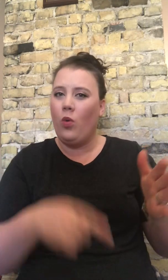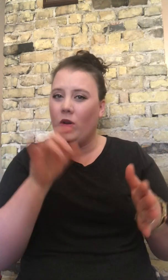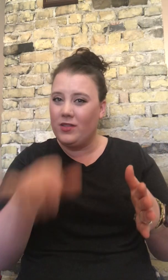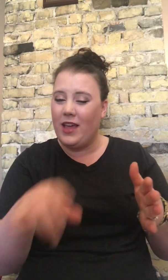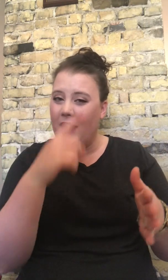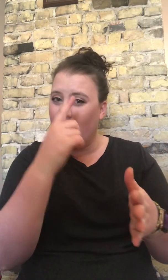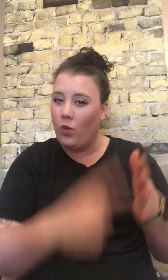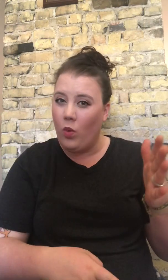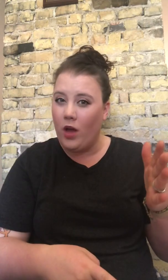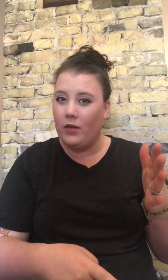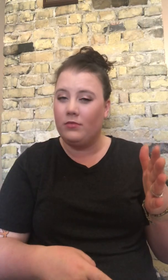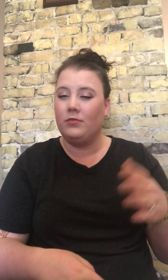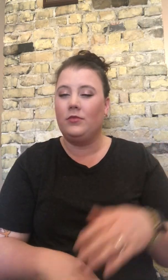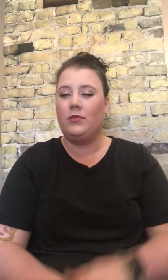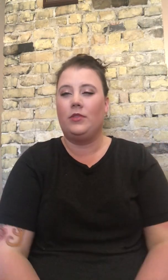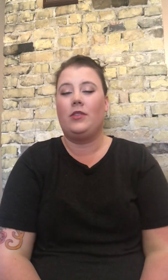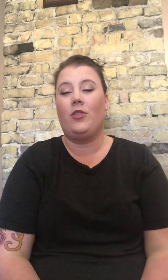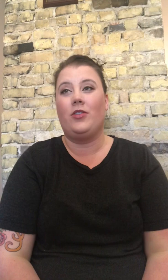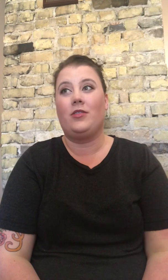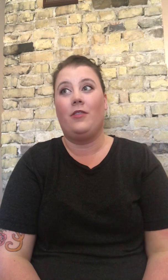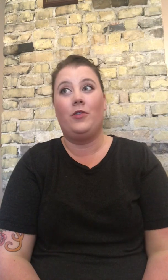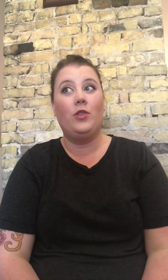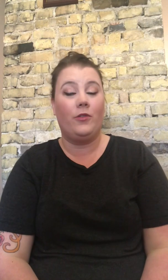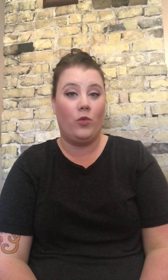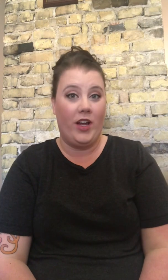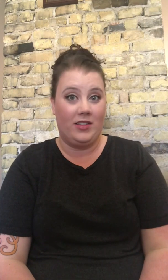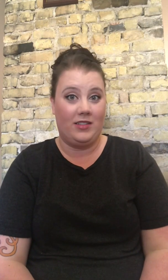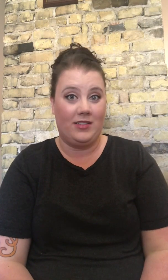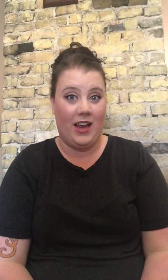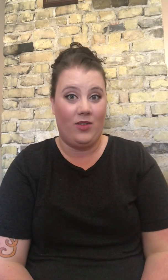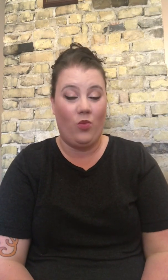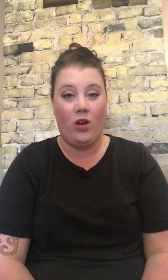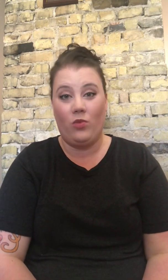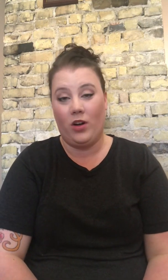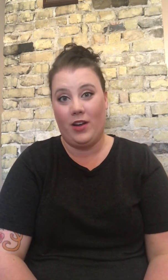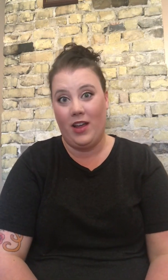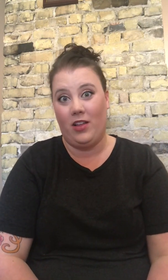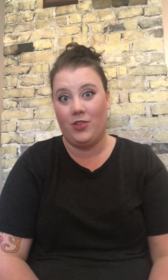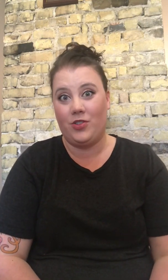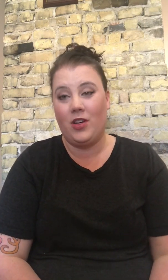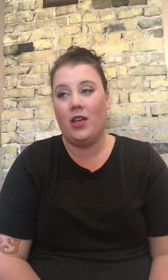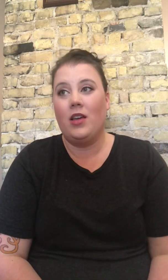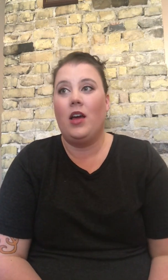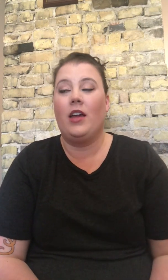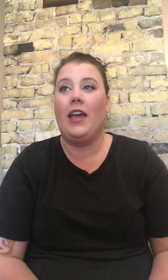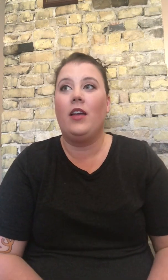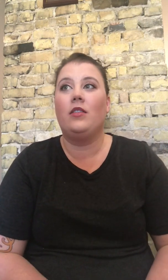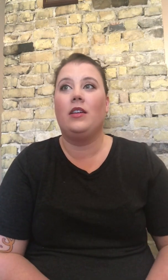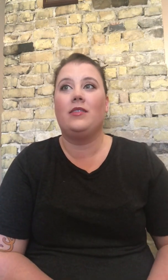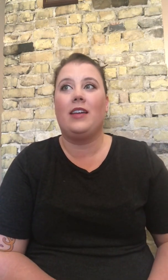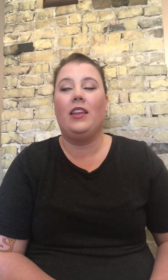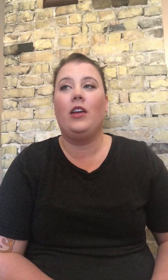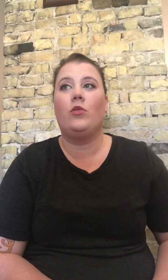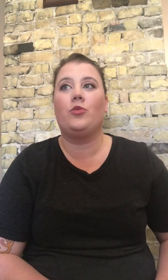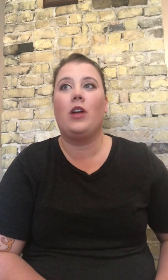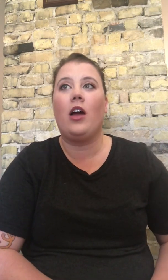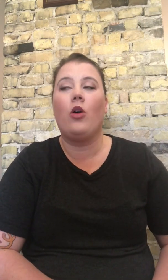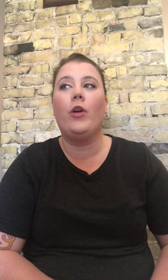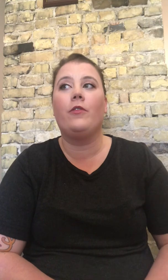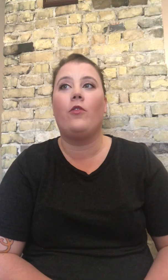What's that? What? So there's a few different ways to sign one word in English. Again, in sign language, we're not going